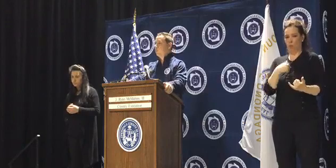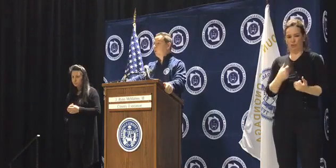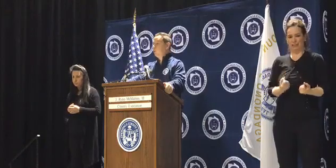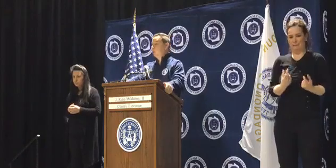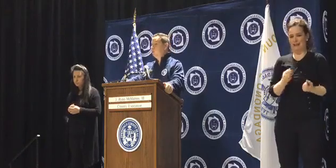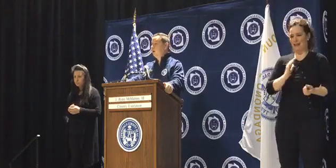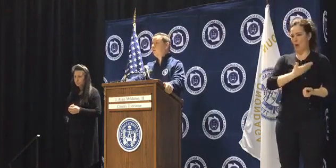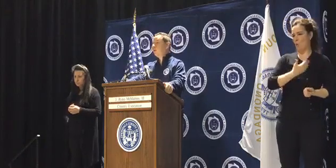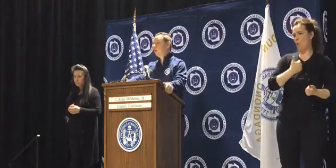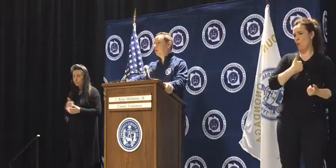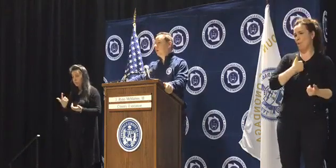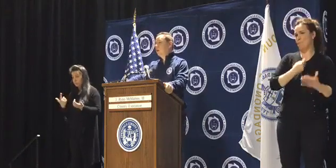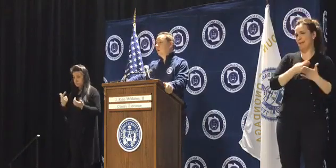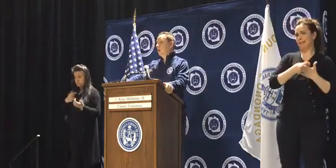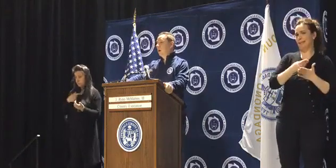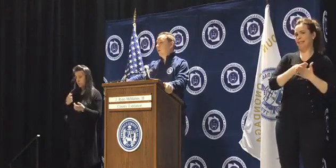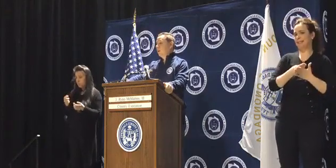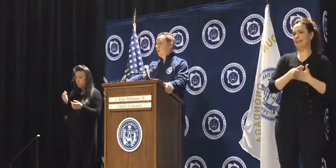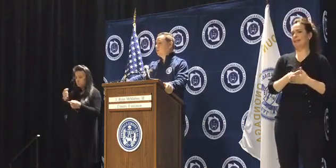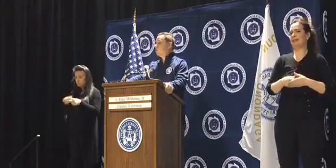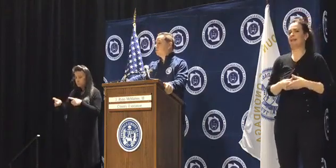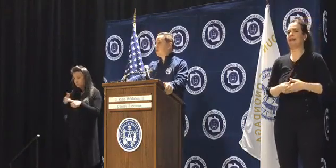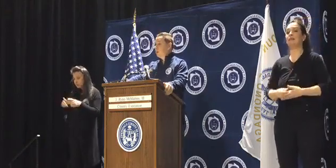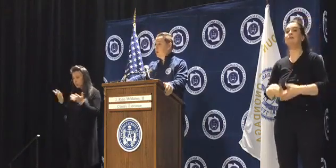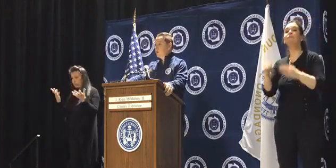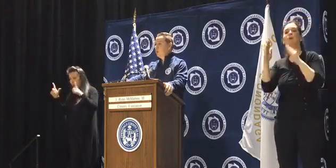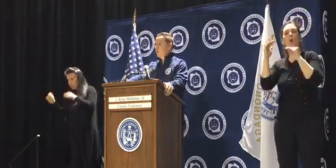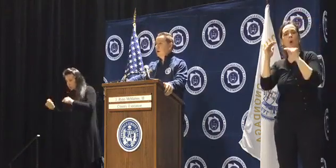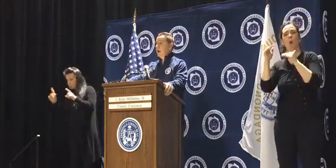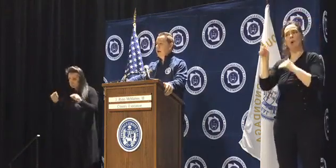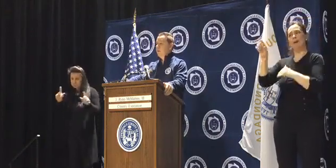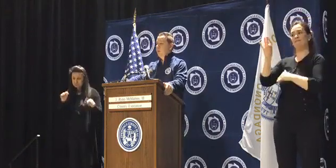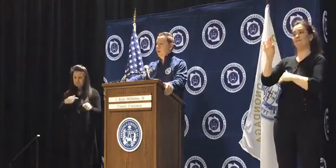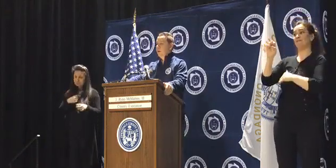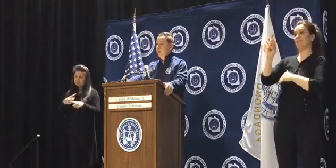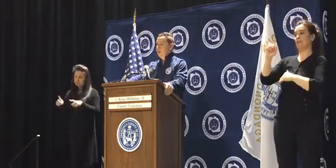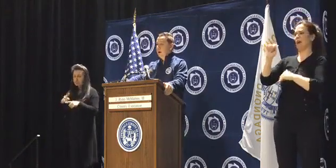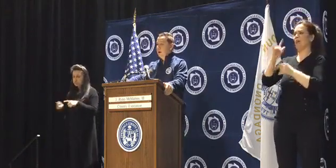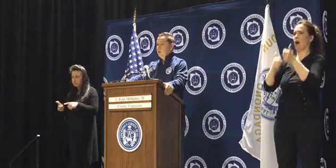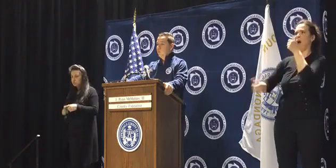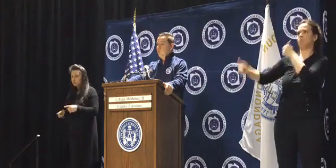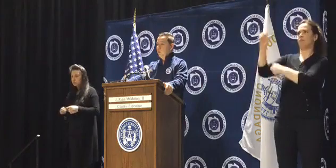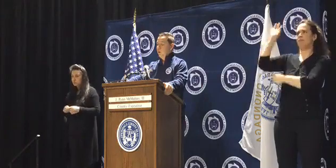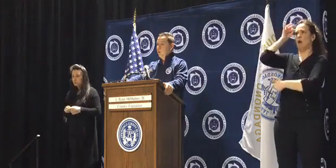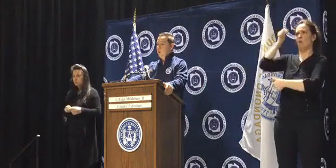is that we'll be reimbursed by FEMA, whether that's through the state or whatnot. But